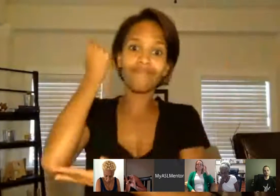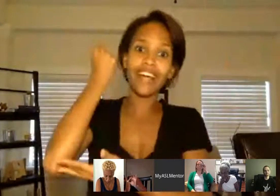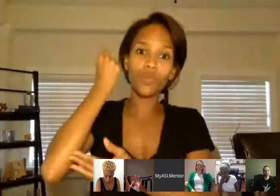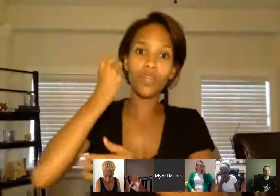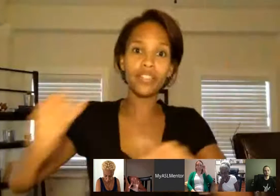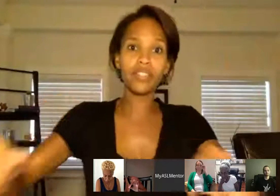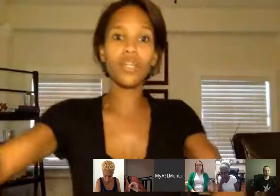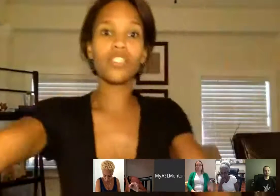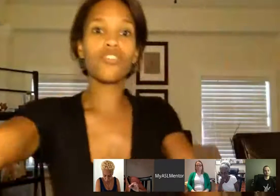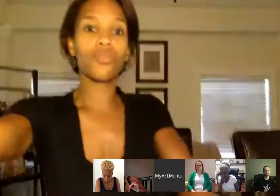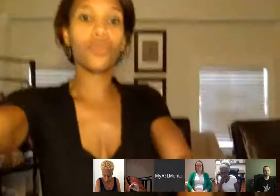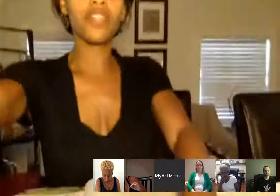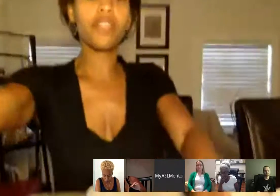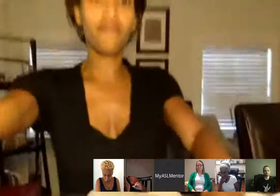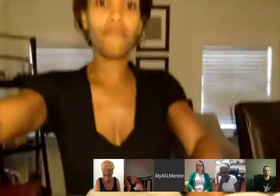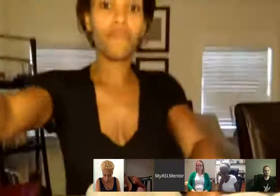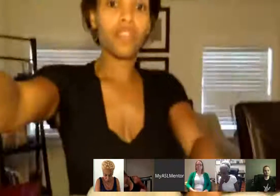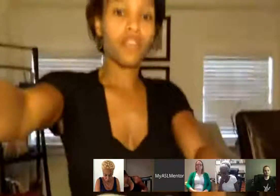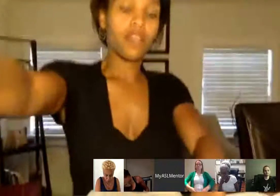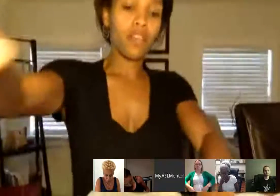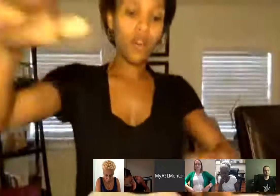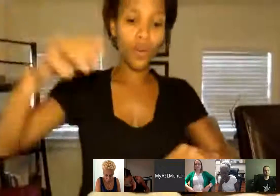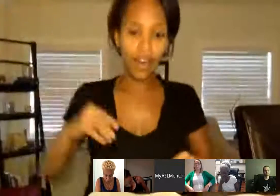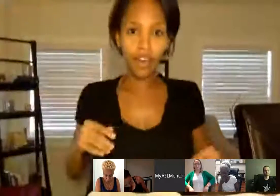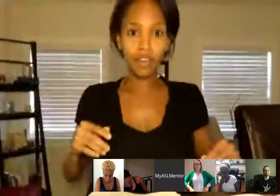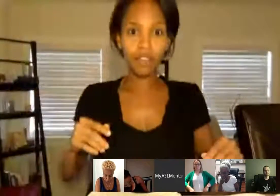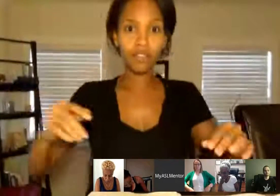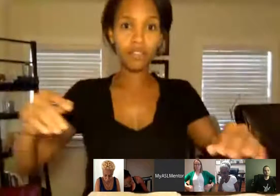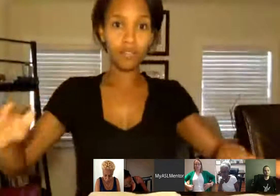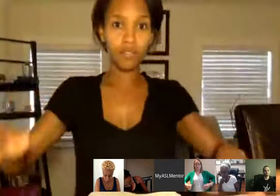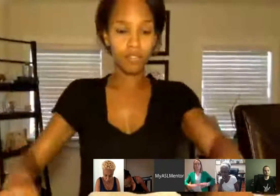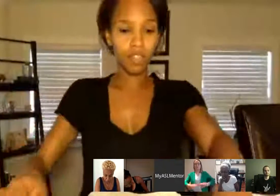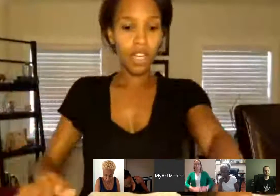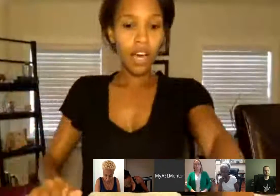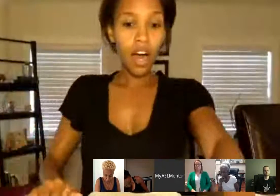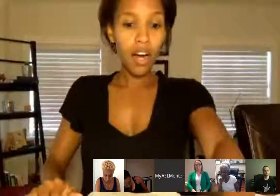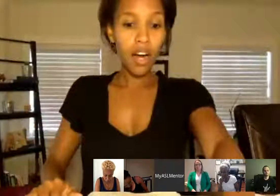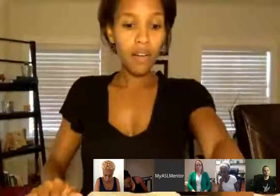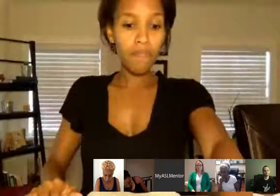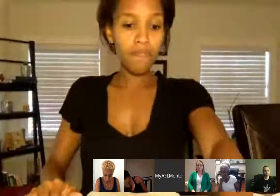that, next week is the week to do it. Okay.